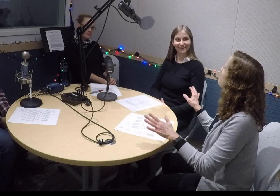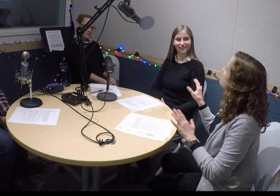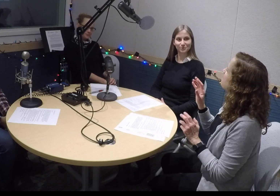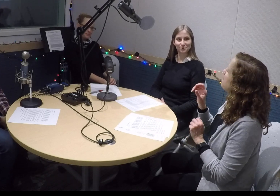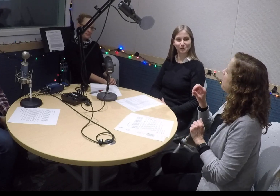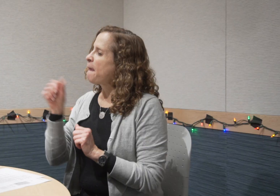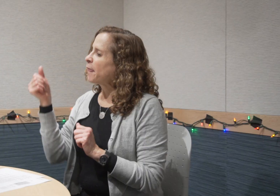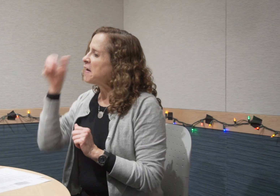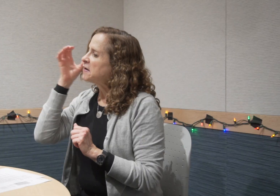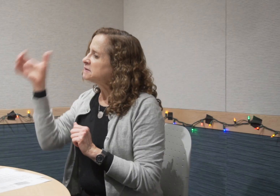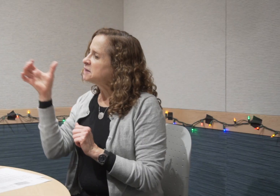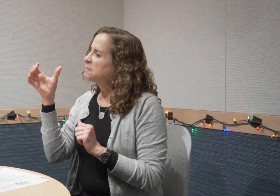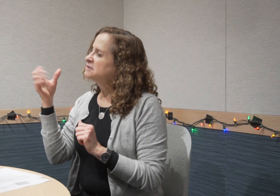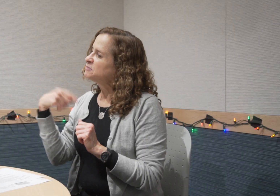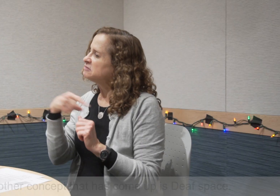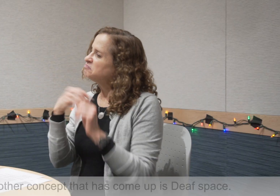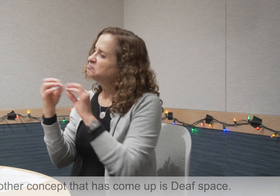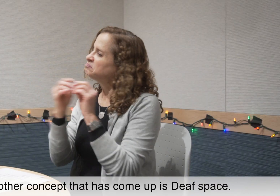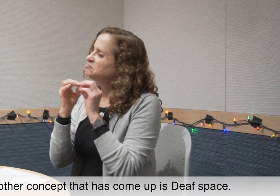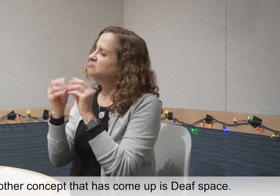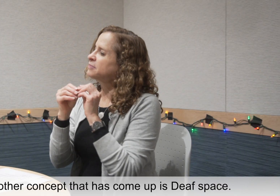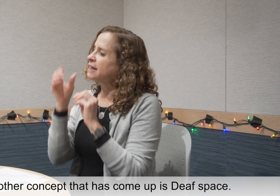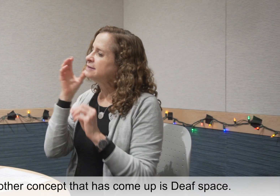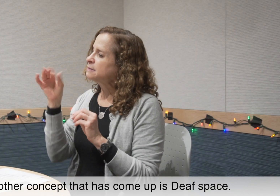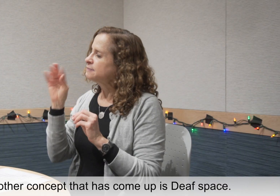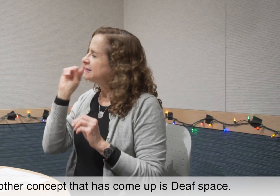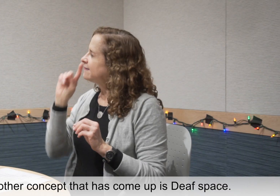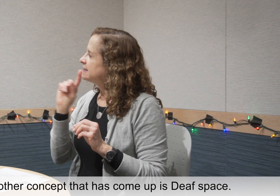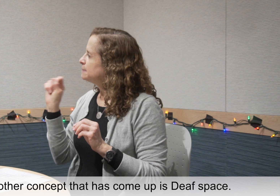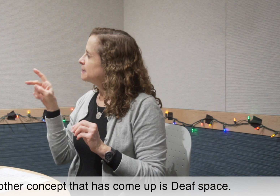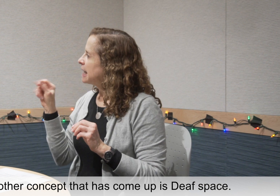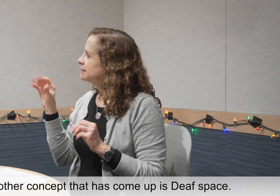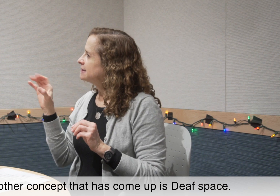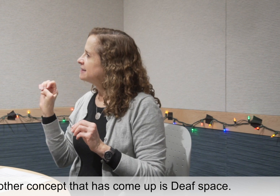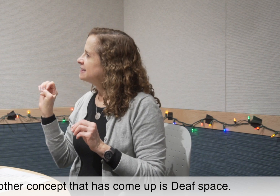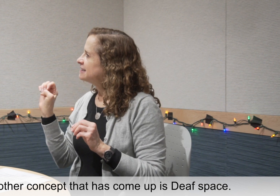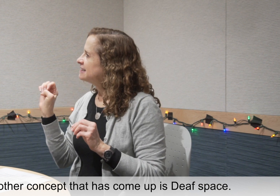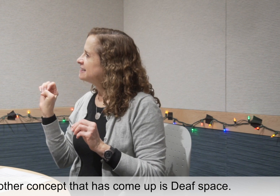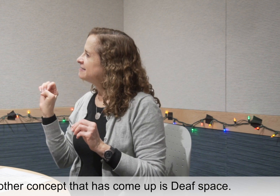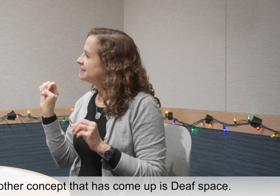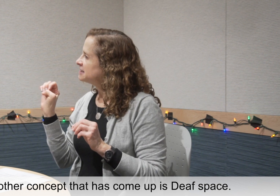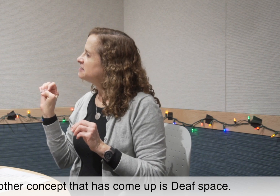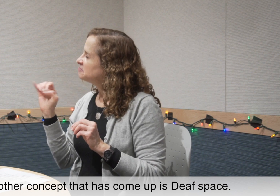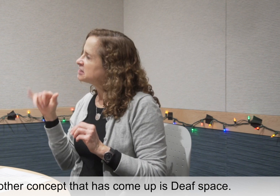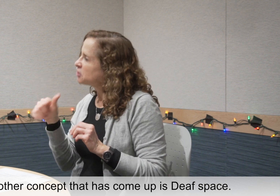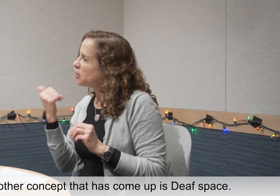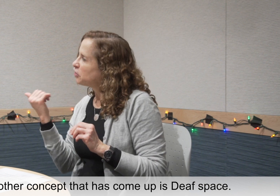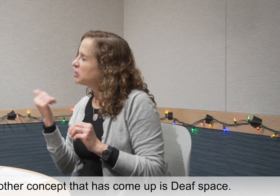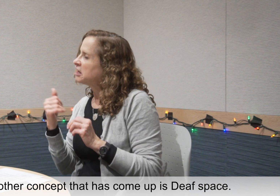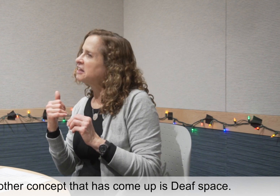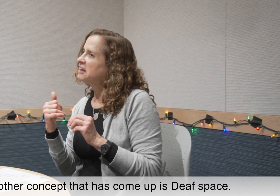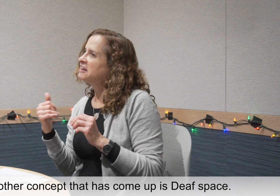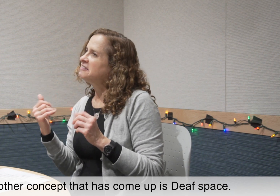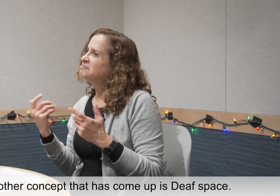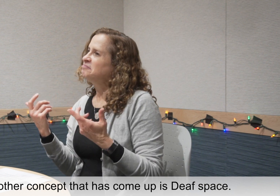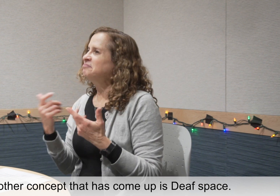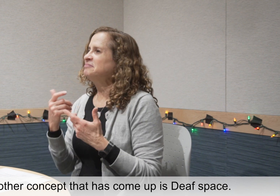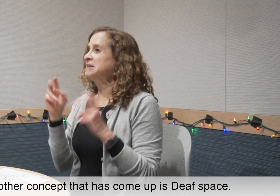would be wonderful. And then, other concepts that we've been throwing around is like deaf space. That's another concept of deaf